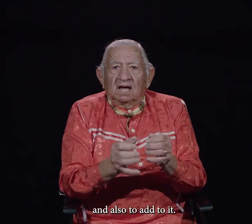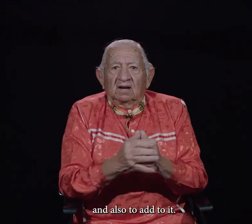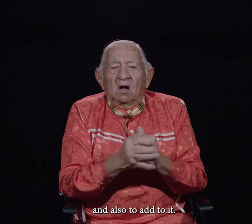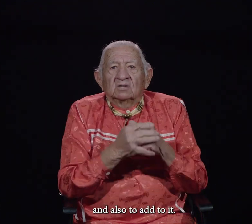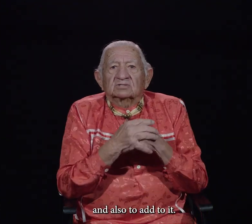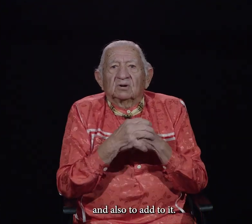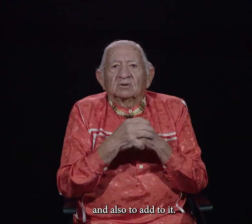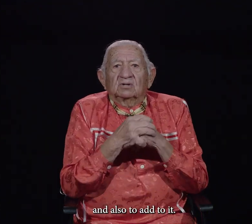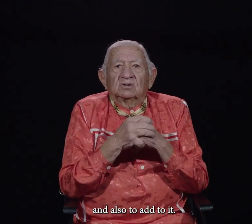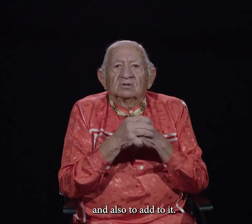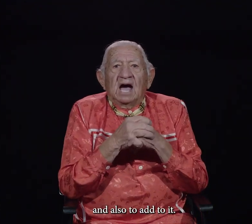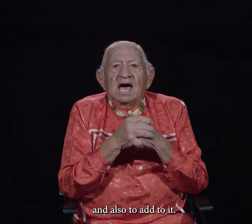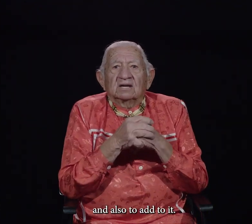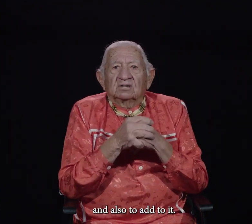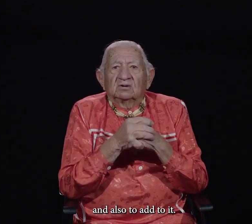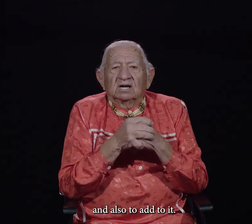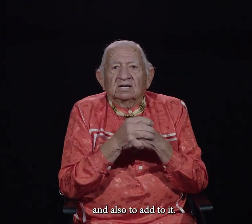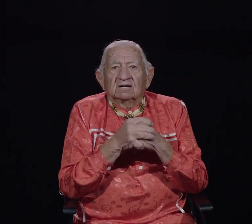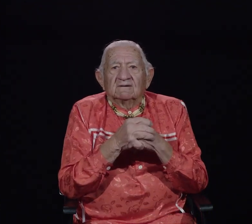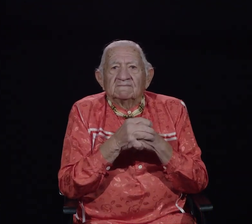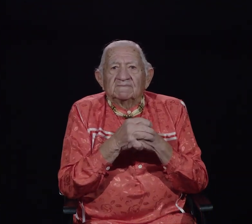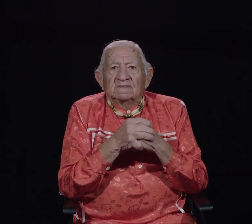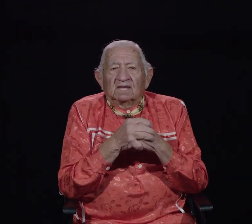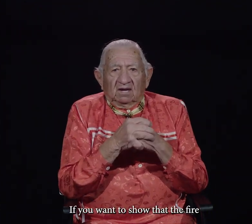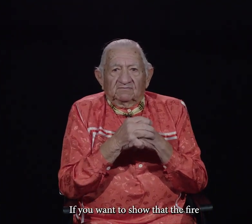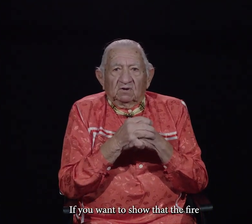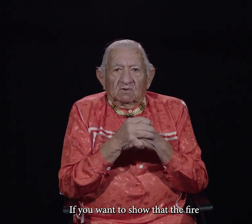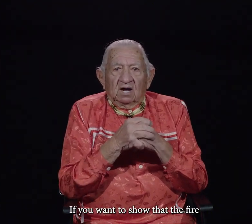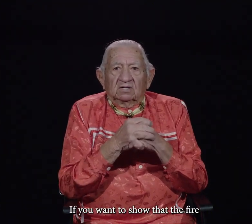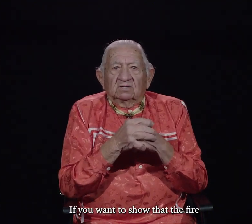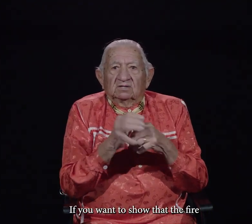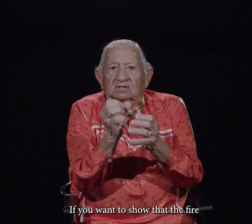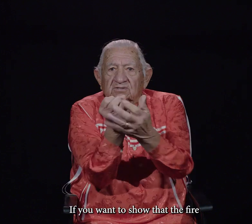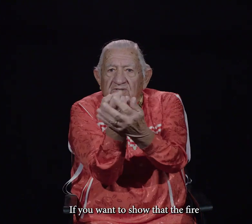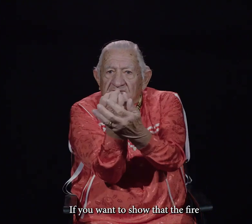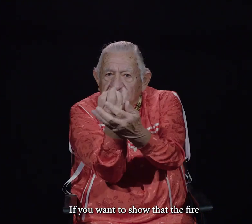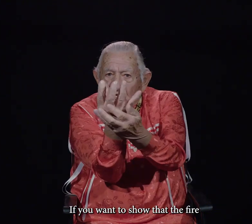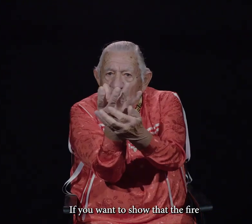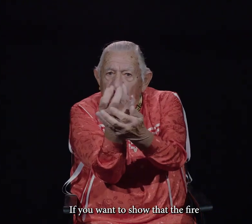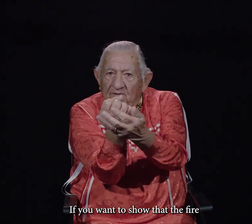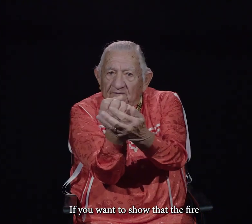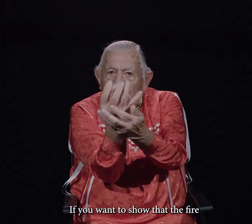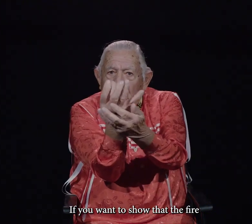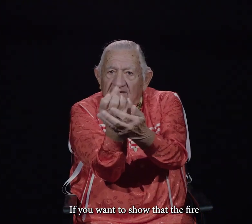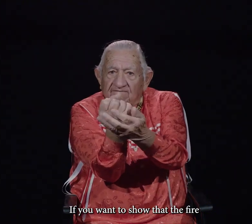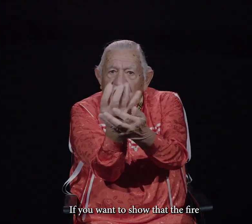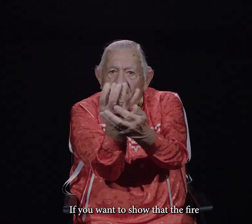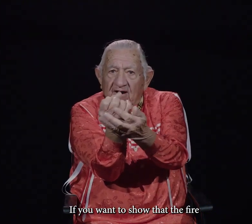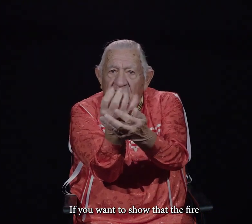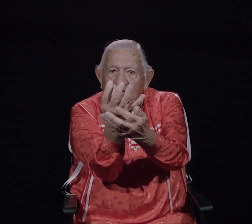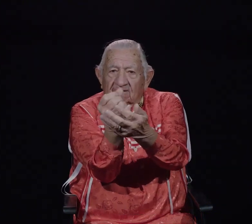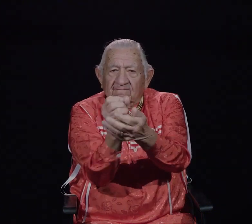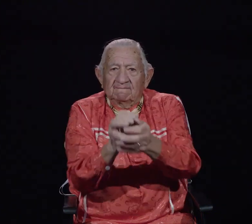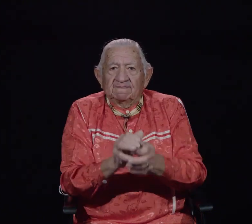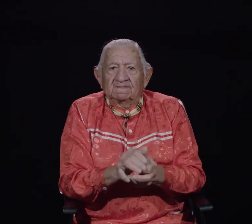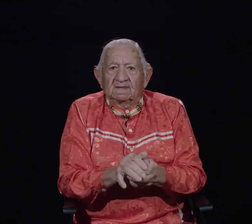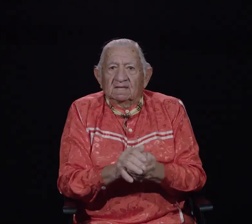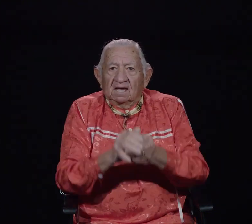And also to add to it, if you want to show that the fire